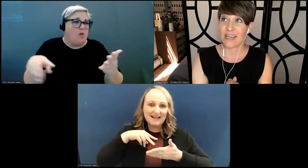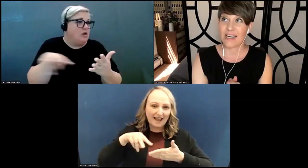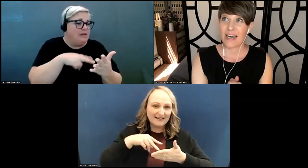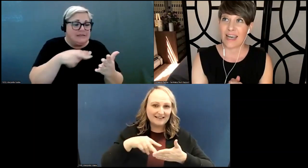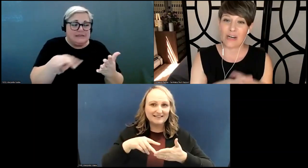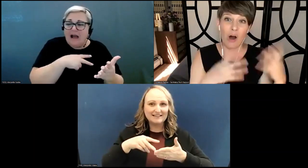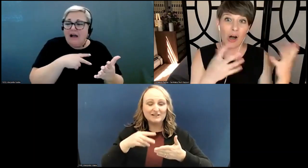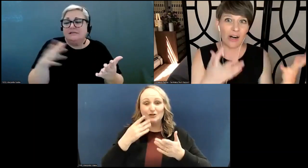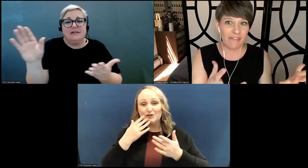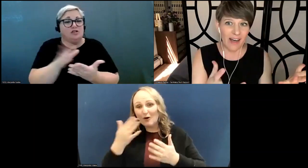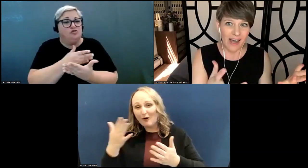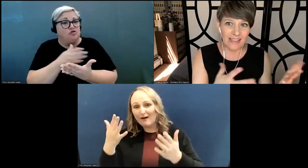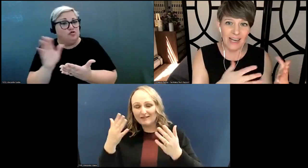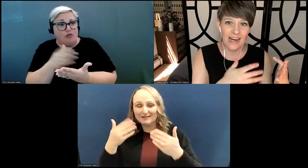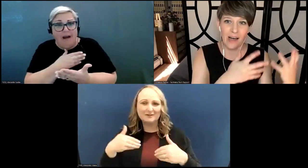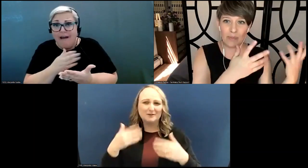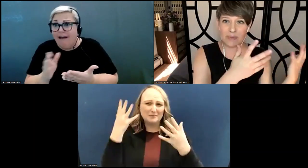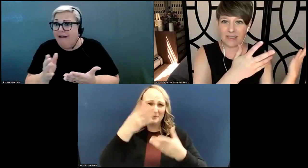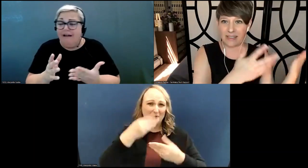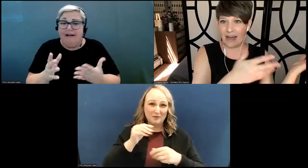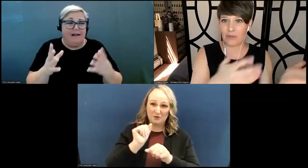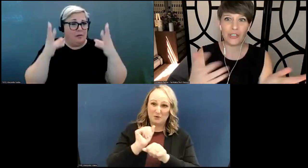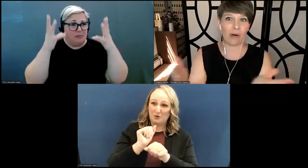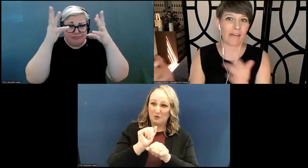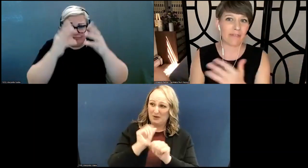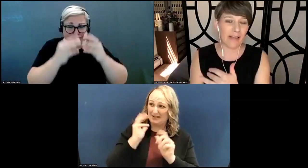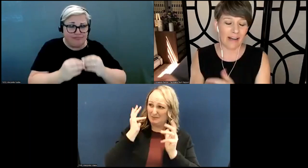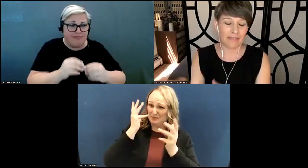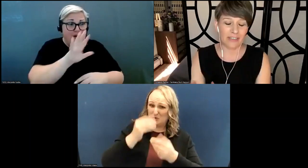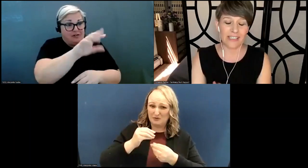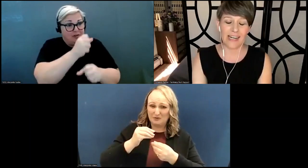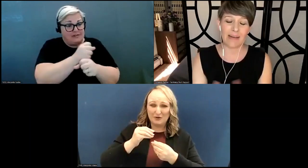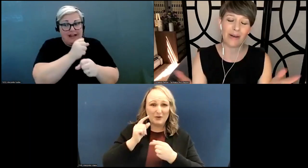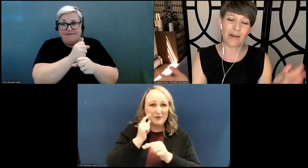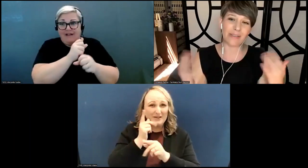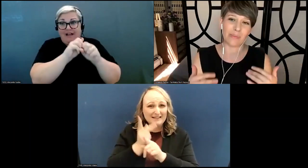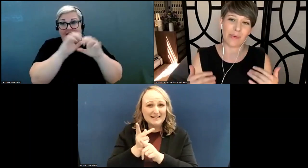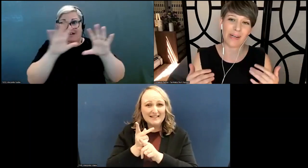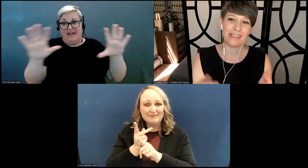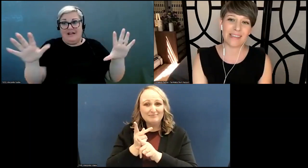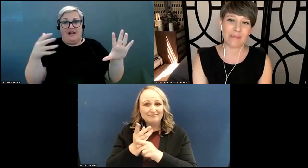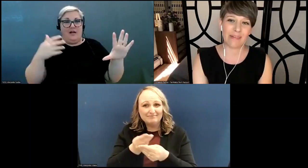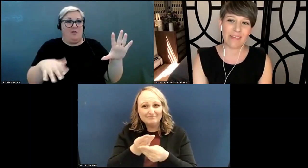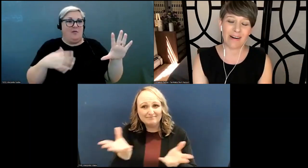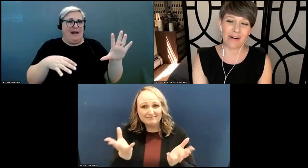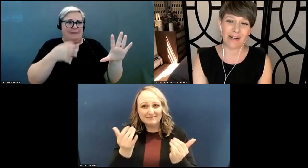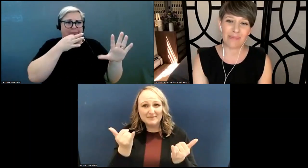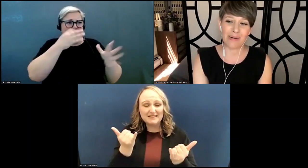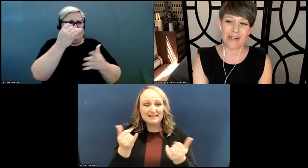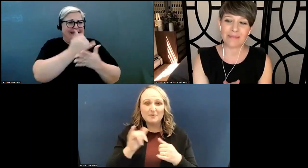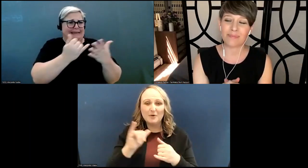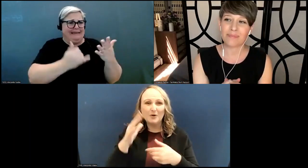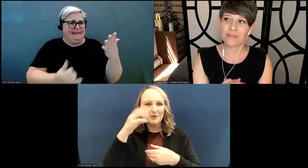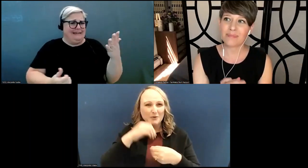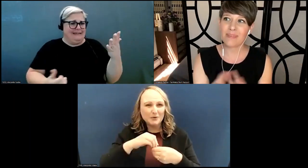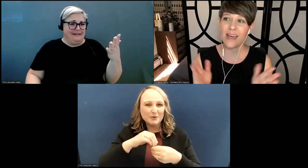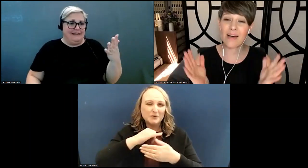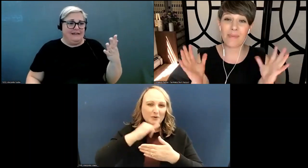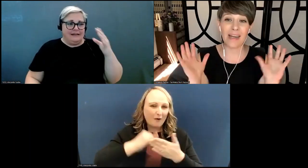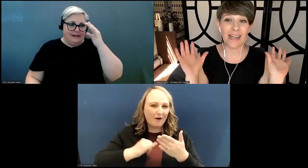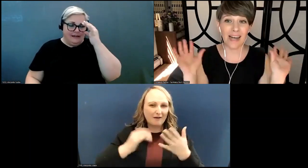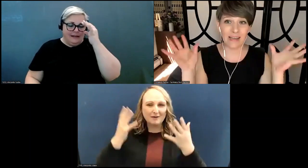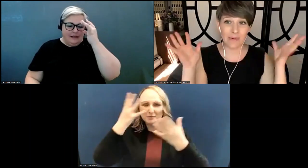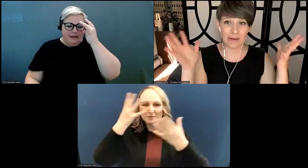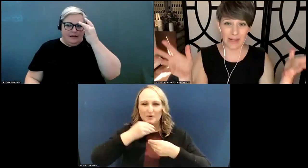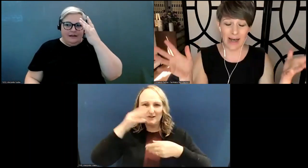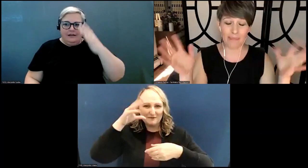important artifact that helps, that will travel after today, but also brings in some of that art and beauty.